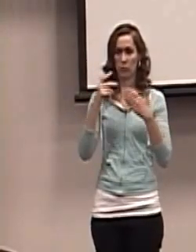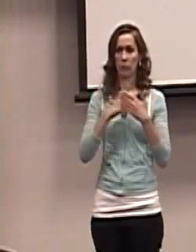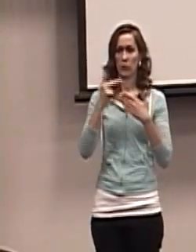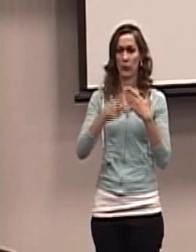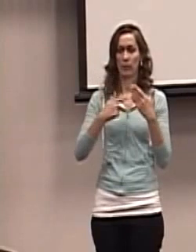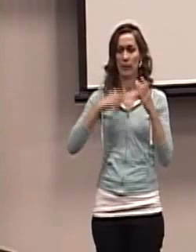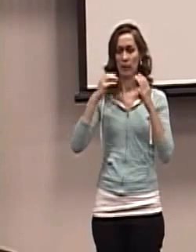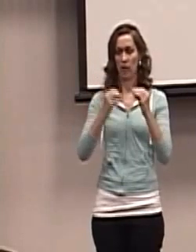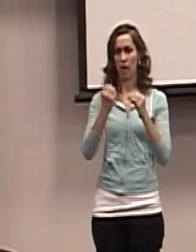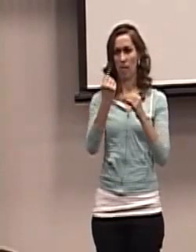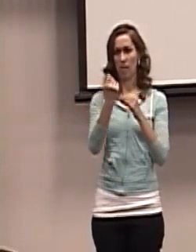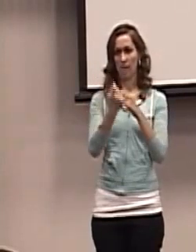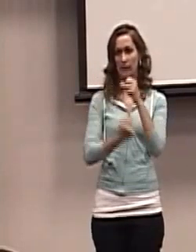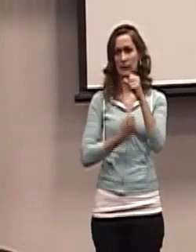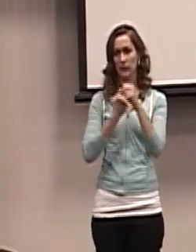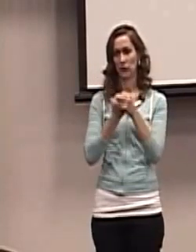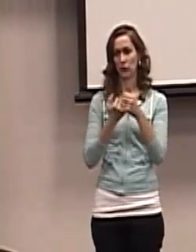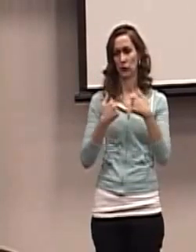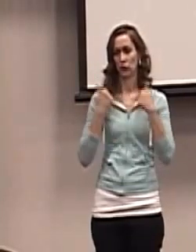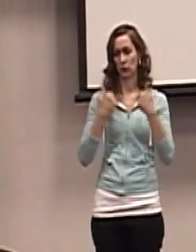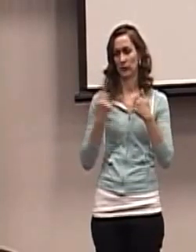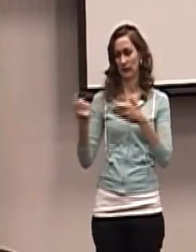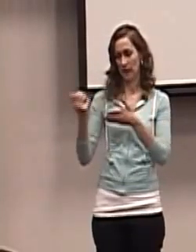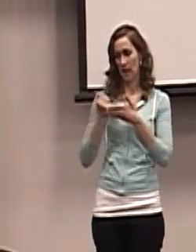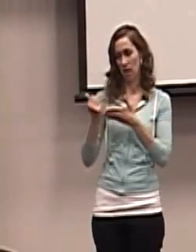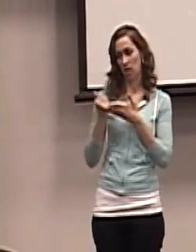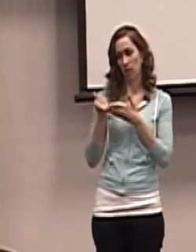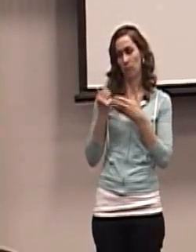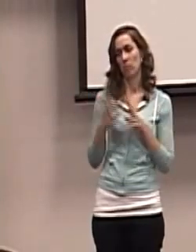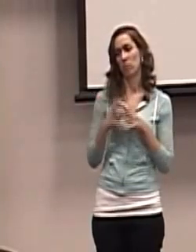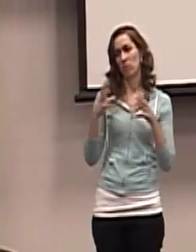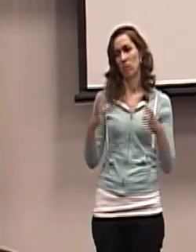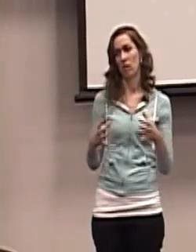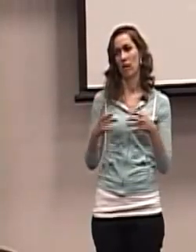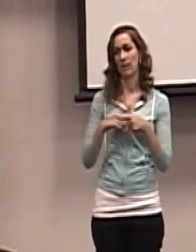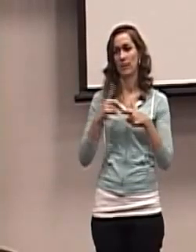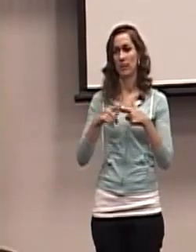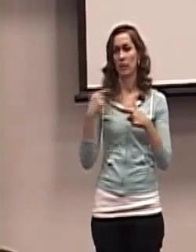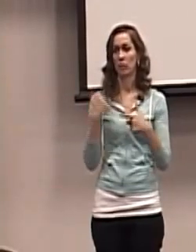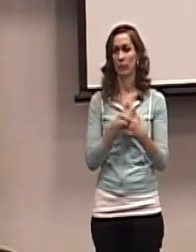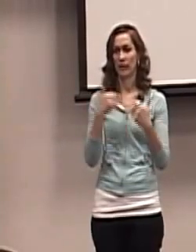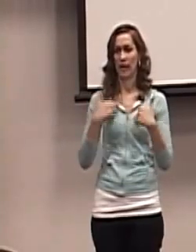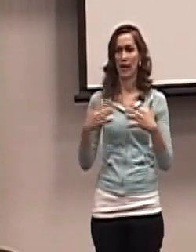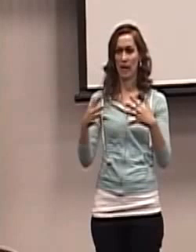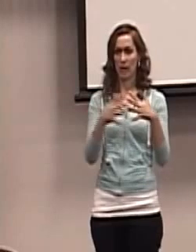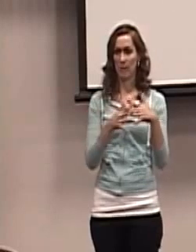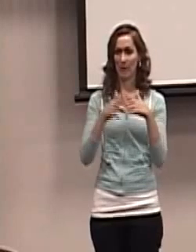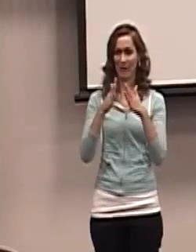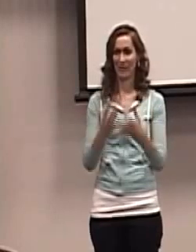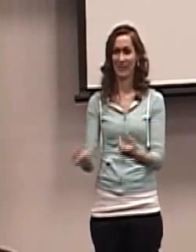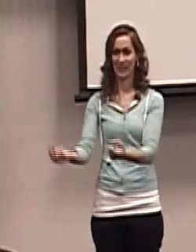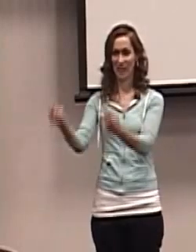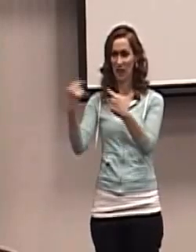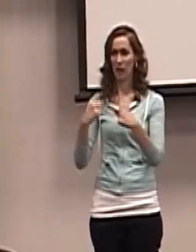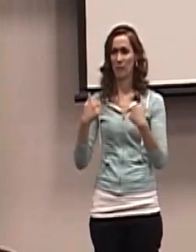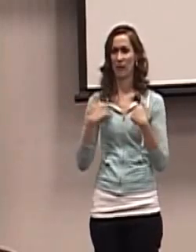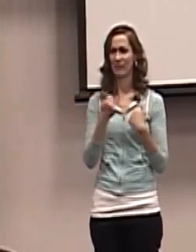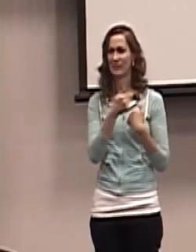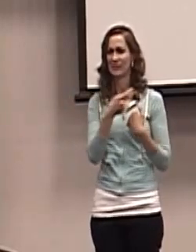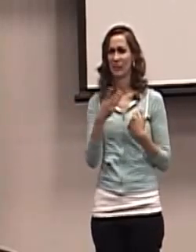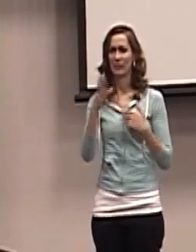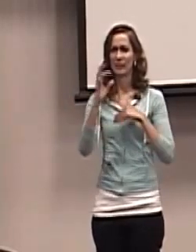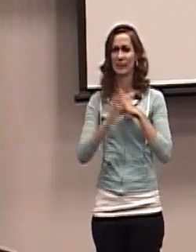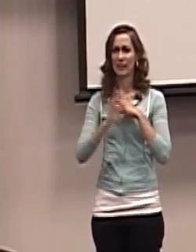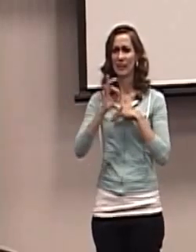row, and she helped me with that quite a lot. And then we had Americans coming in. We had several Sunset